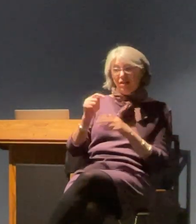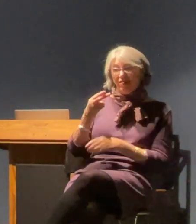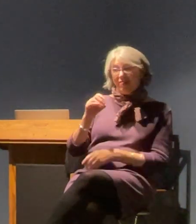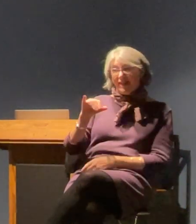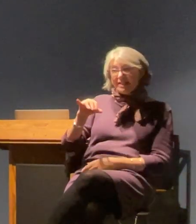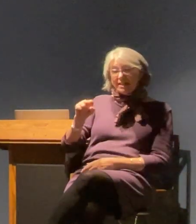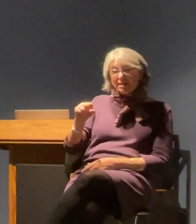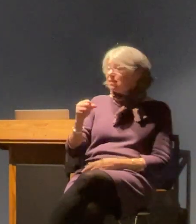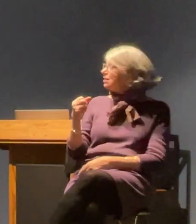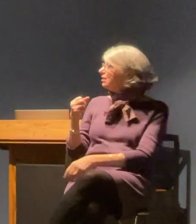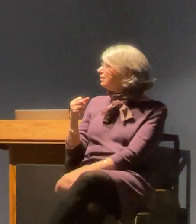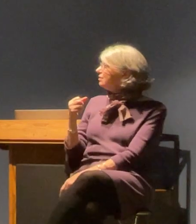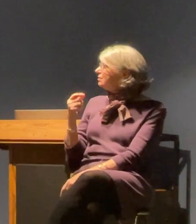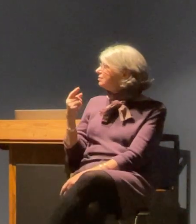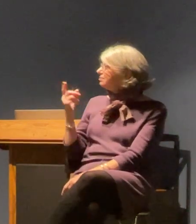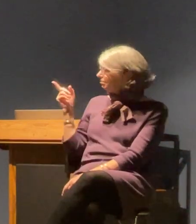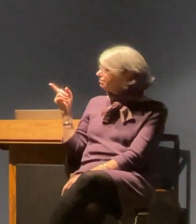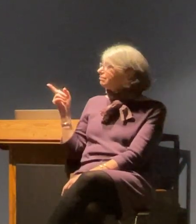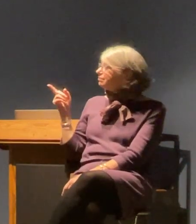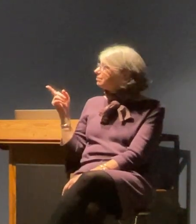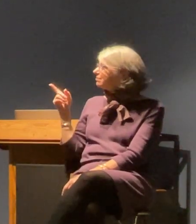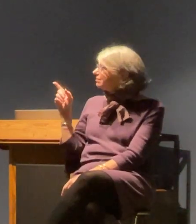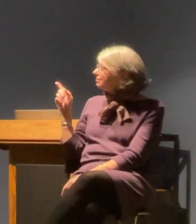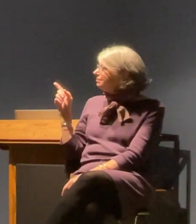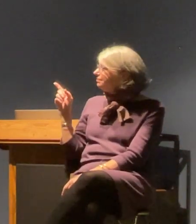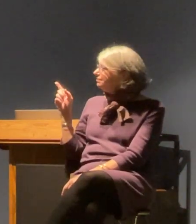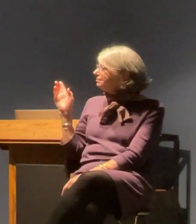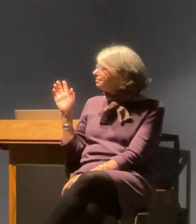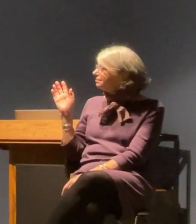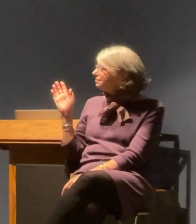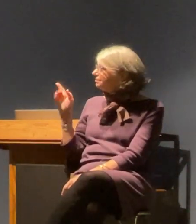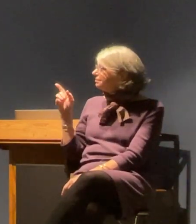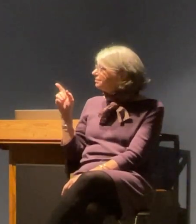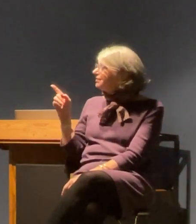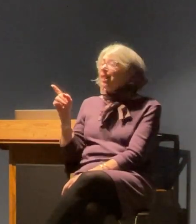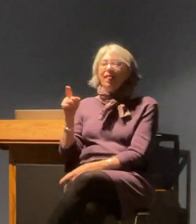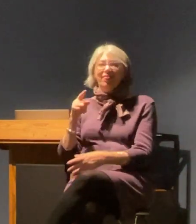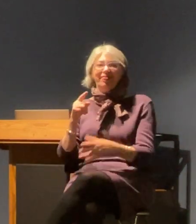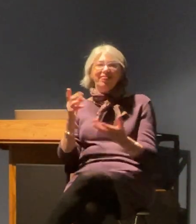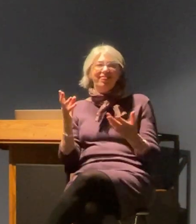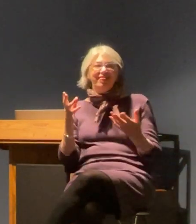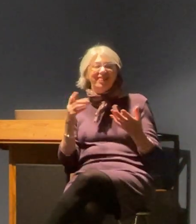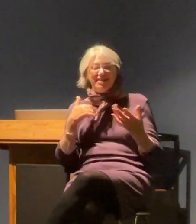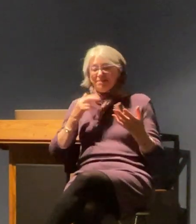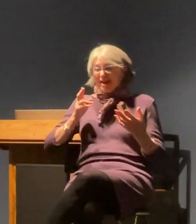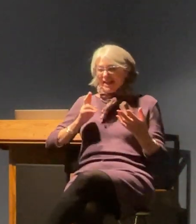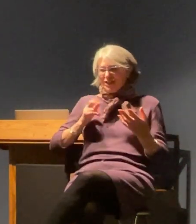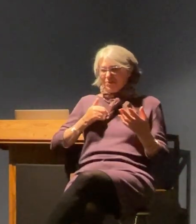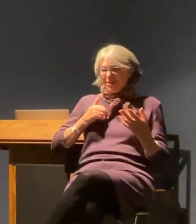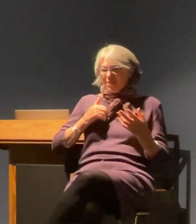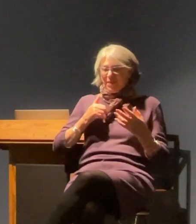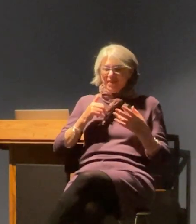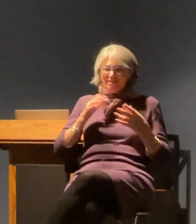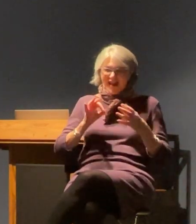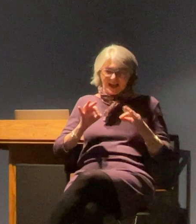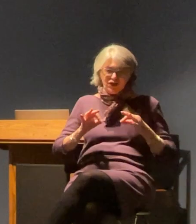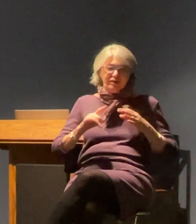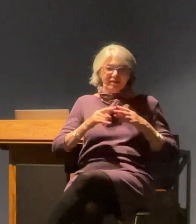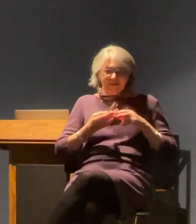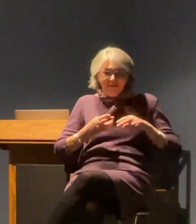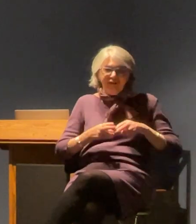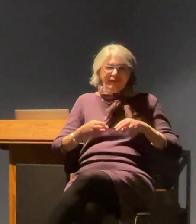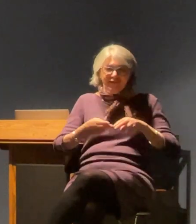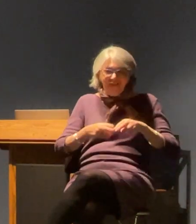and what you worked on? So there's a buildup in my history with fashion, right? So